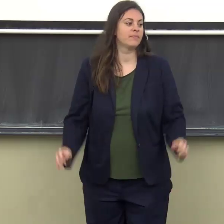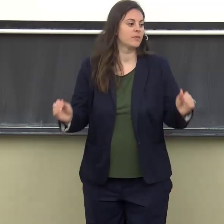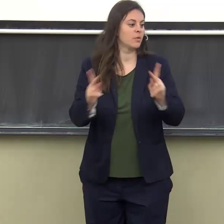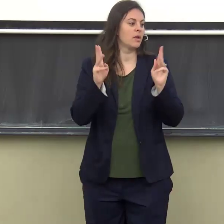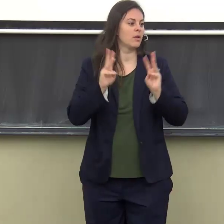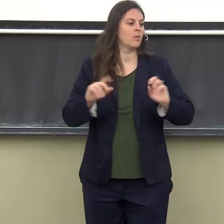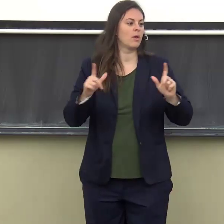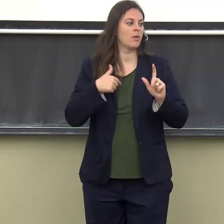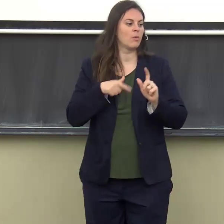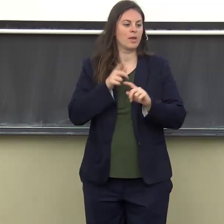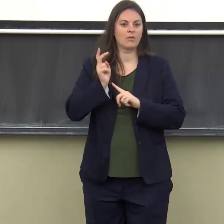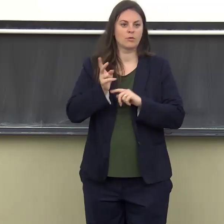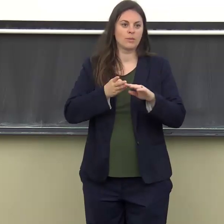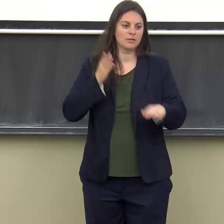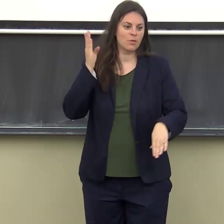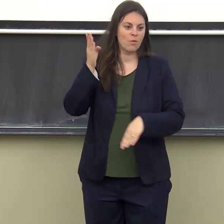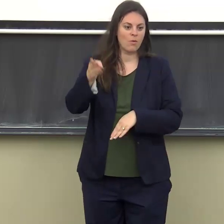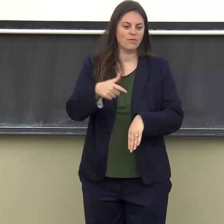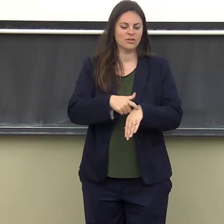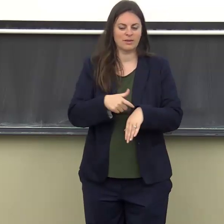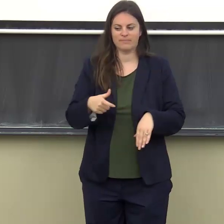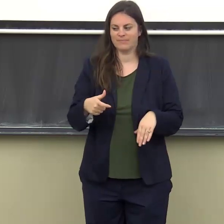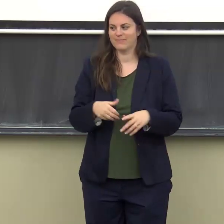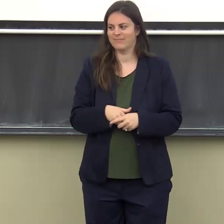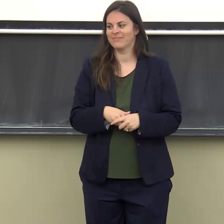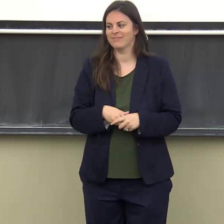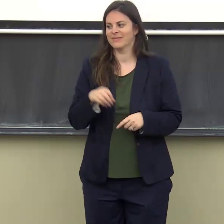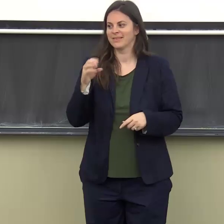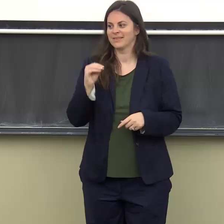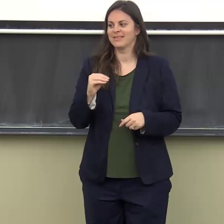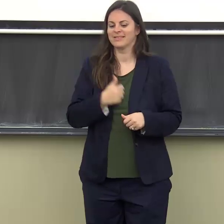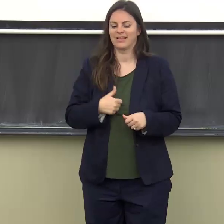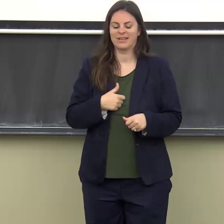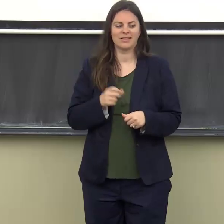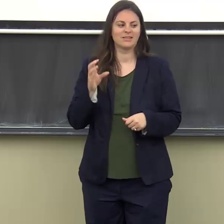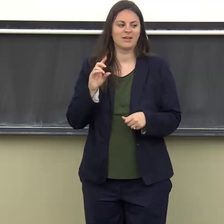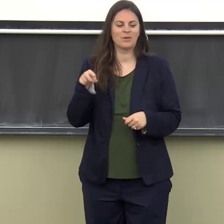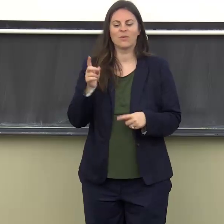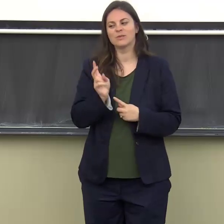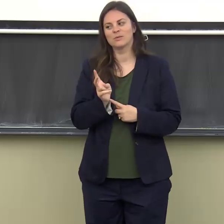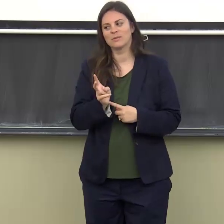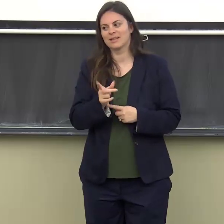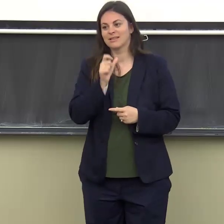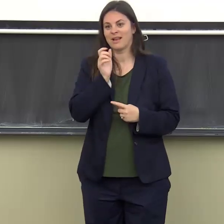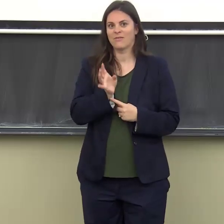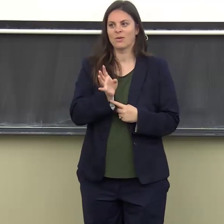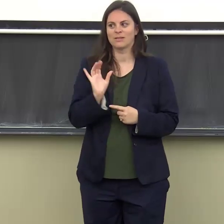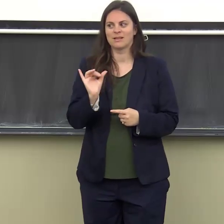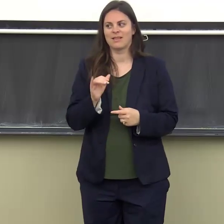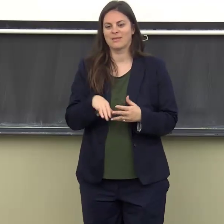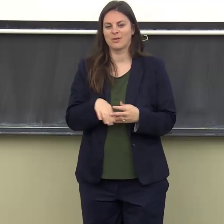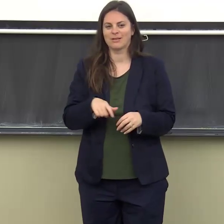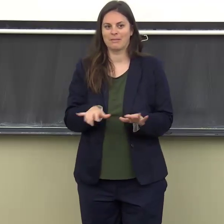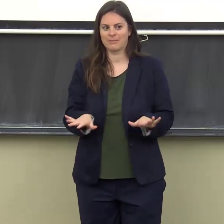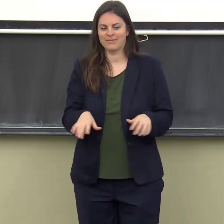Okay, well, we are 2 minutes over time. And sorry, it's only 2 minutes this time, not 4 minutes like during our